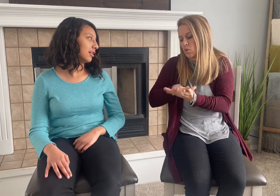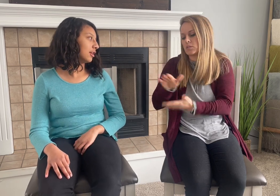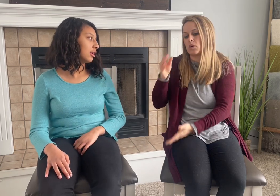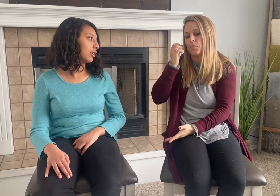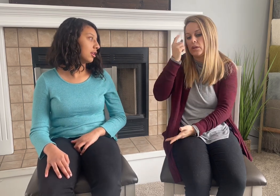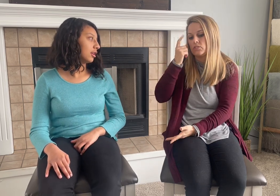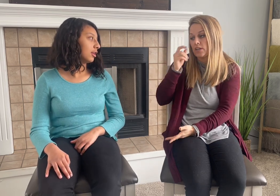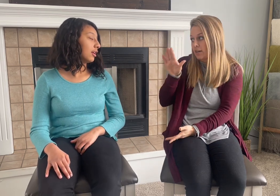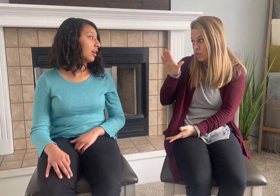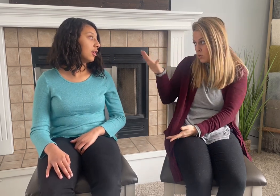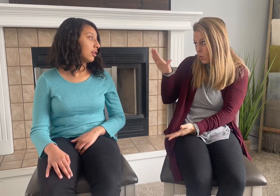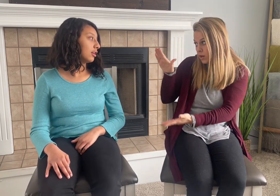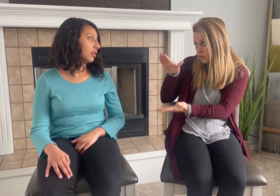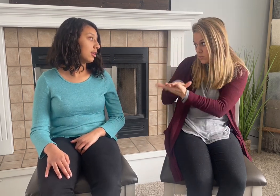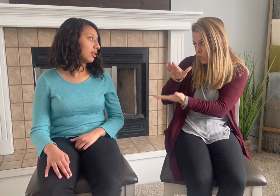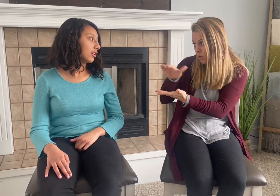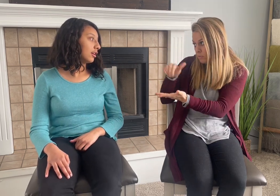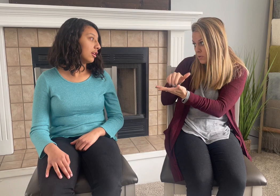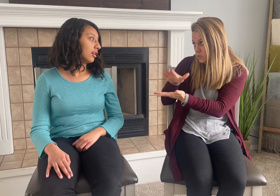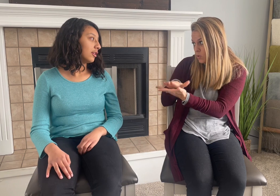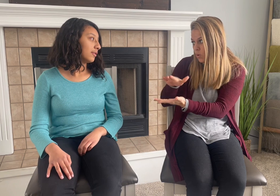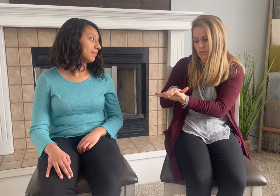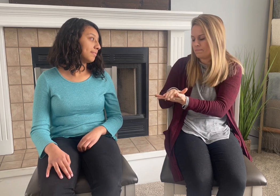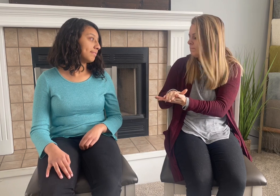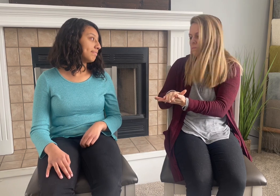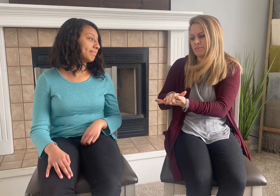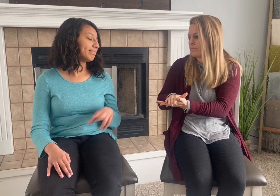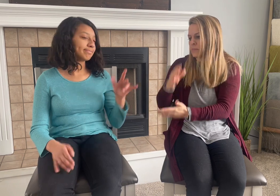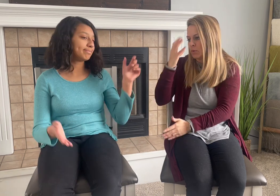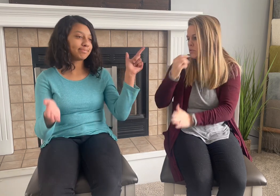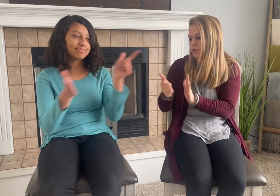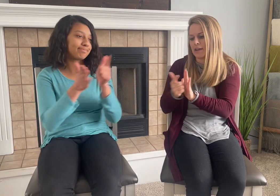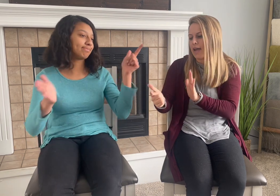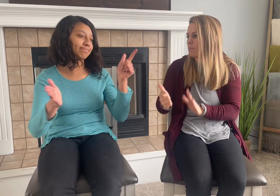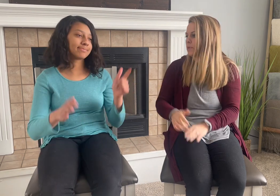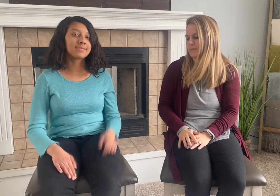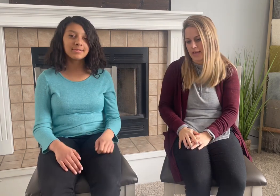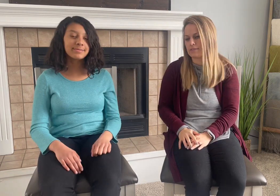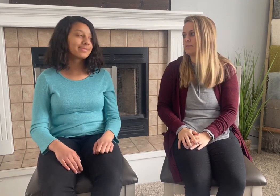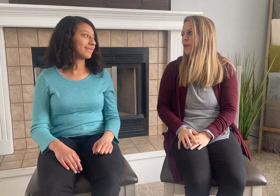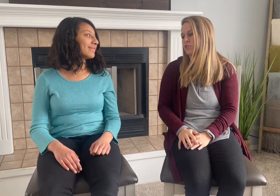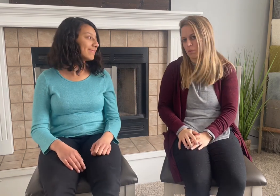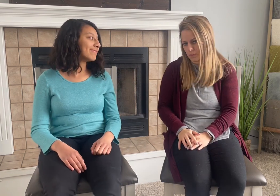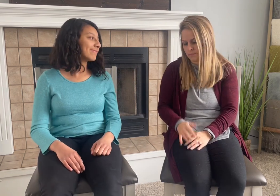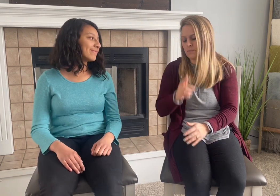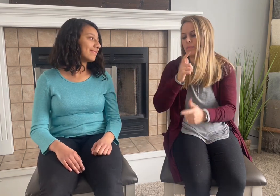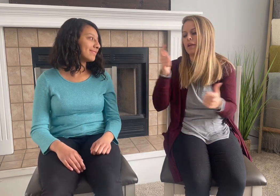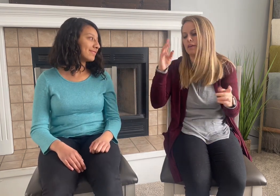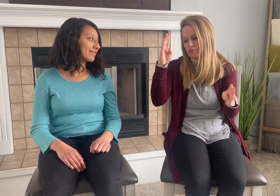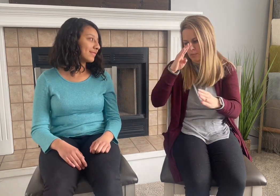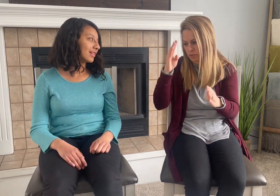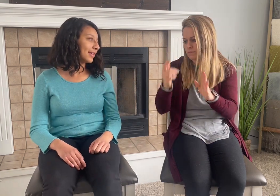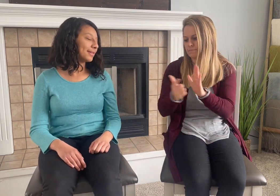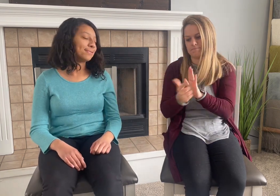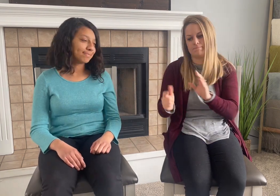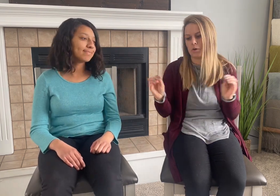school. So, but understand it, your school, middle school, we do not nap. Yes. Big trouble, big trouble. No,